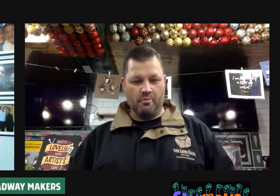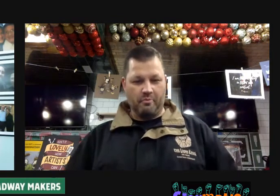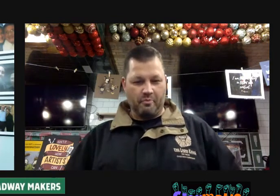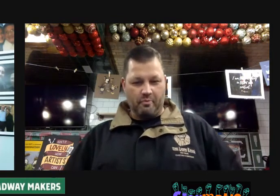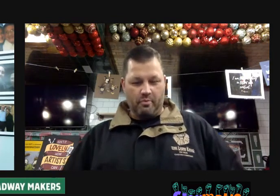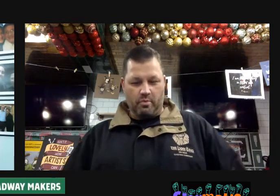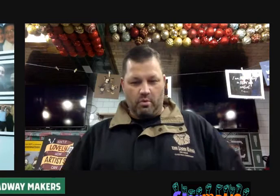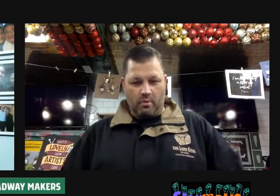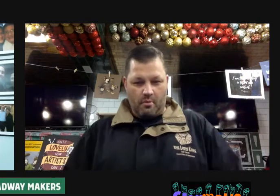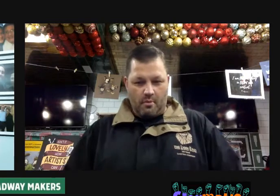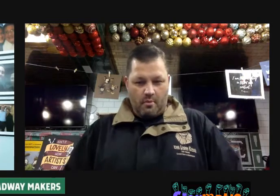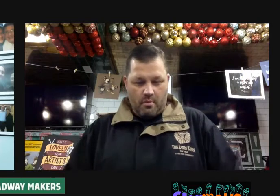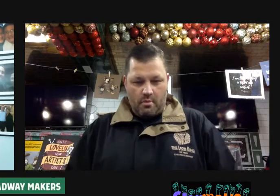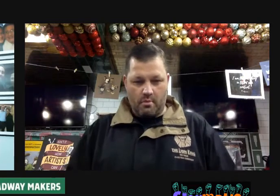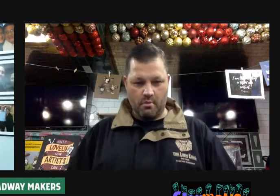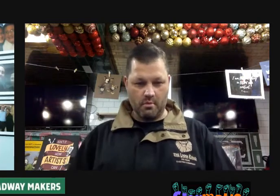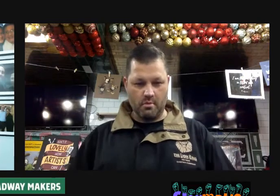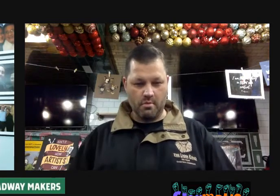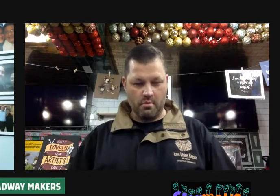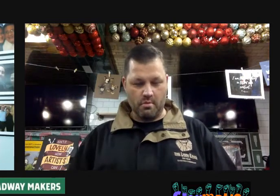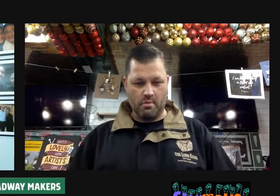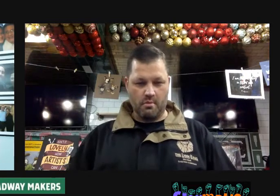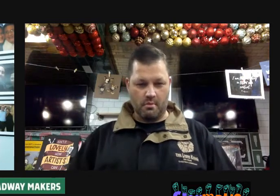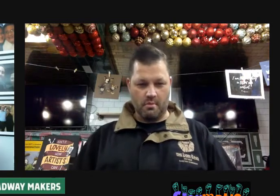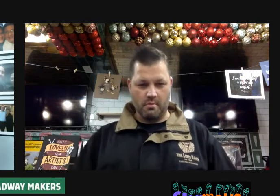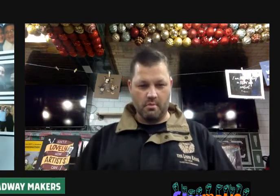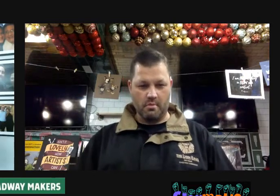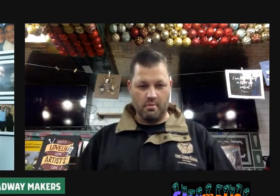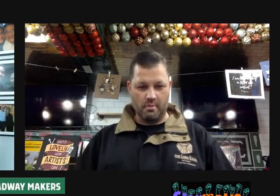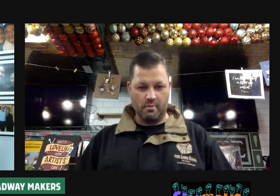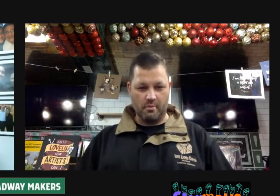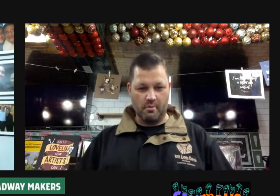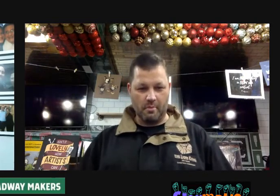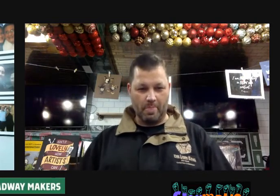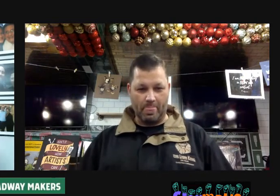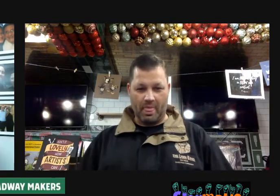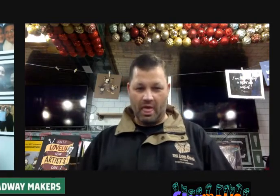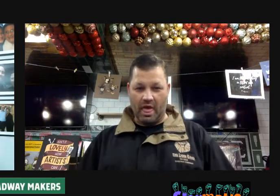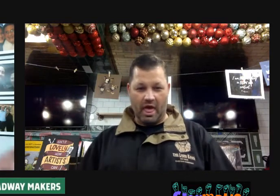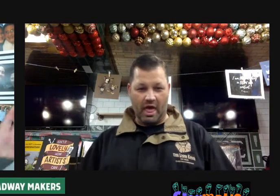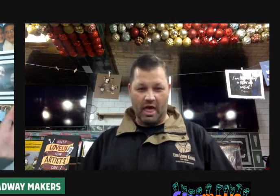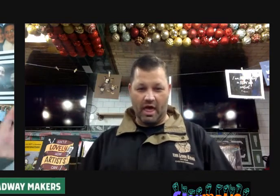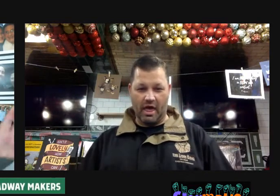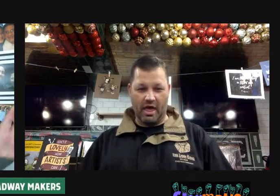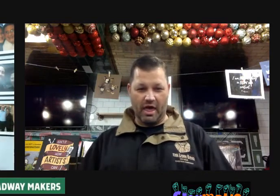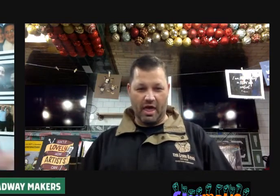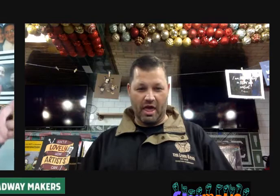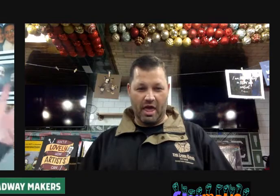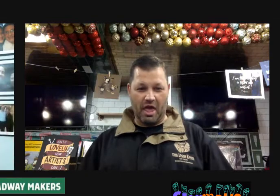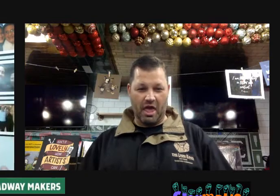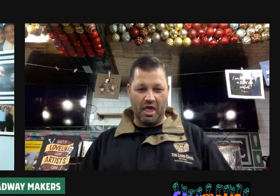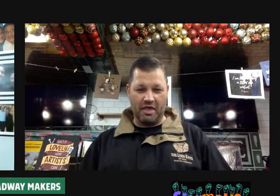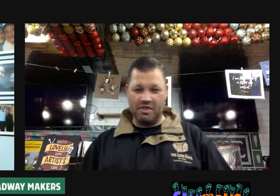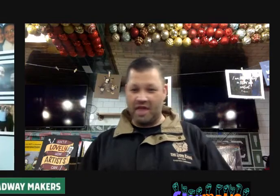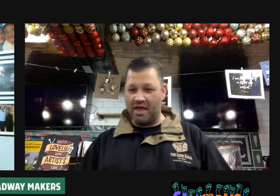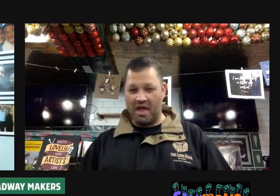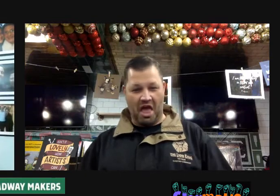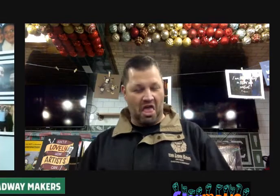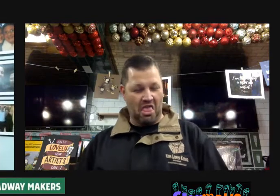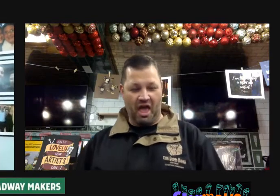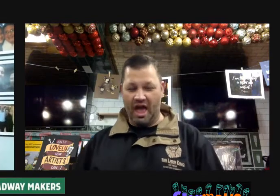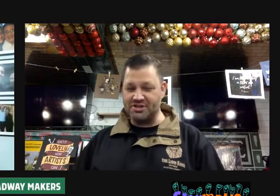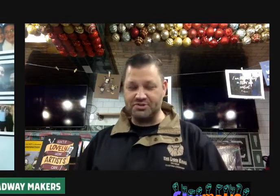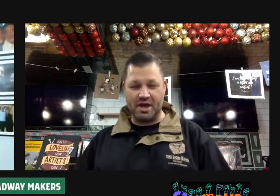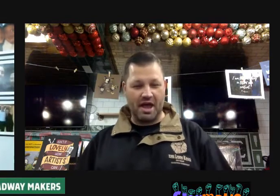So I am going to bring him on. Michael, do you have any... other break a leg. Do you have any send off for